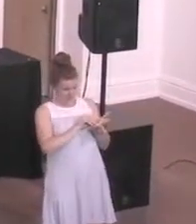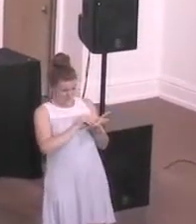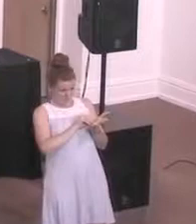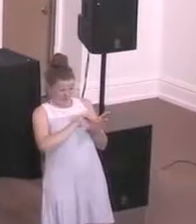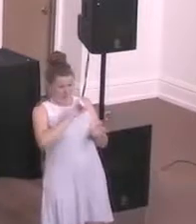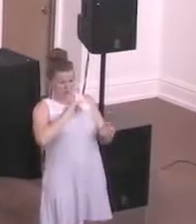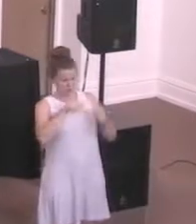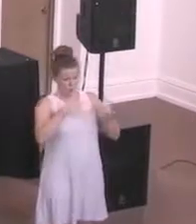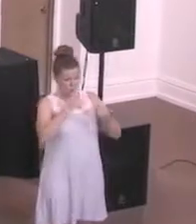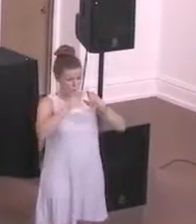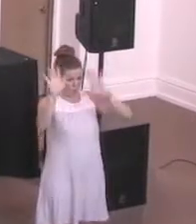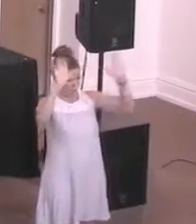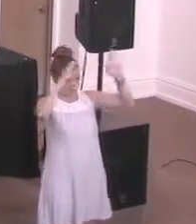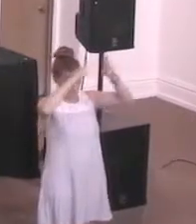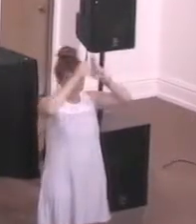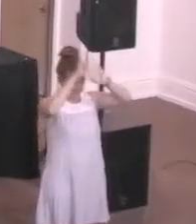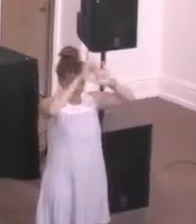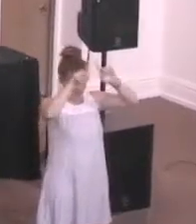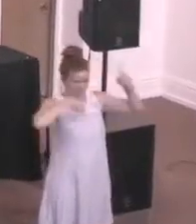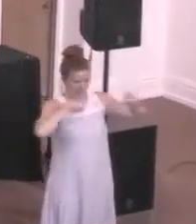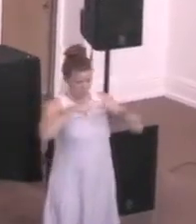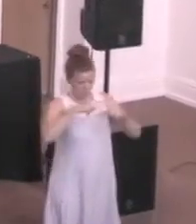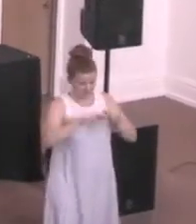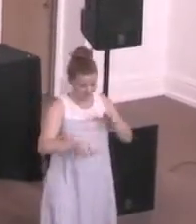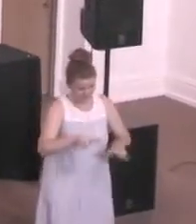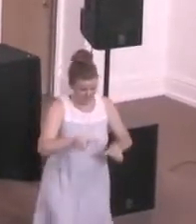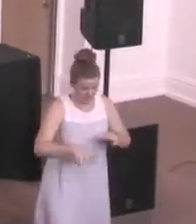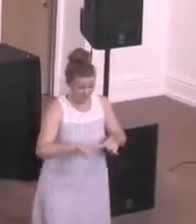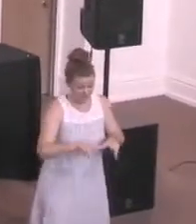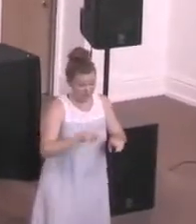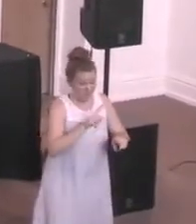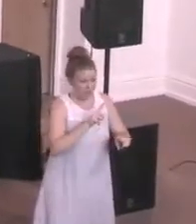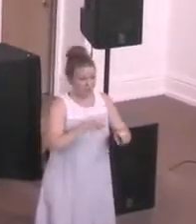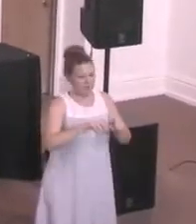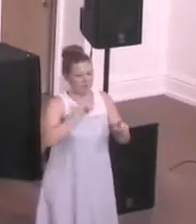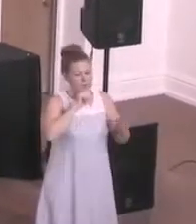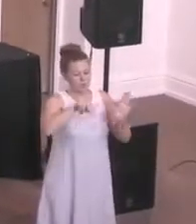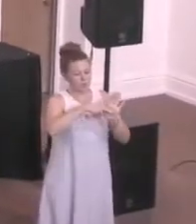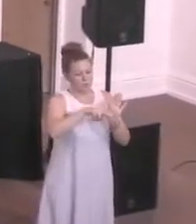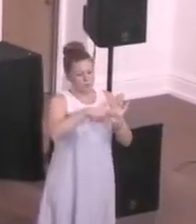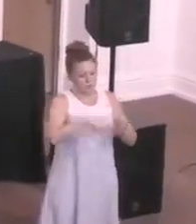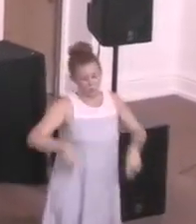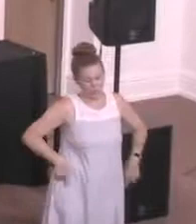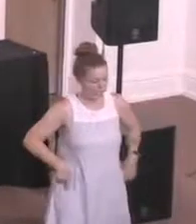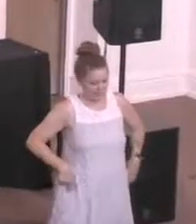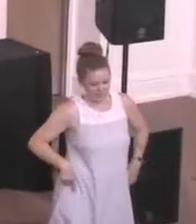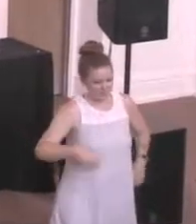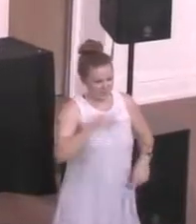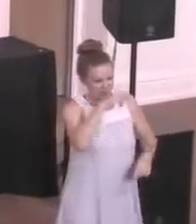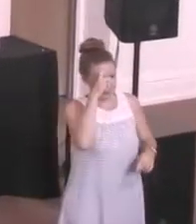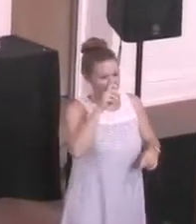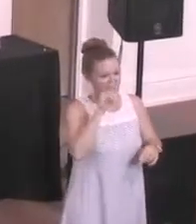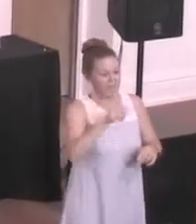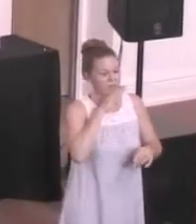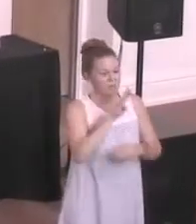And I'm going to stomp my feet. But I'm not going to ring the bell. Because modest is hottest.